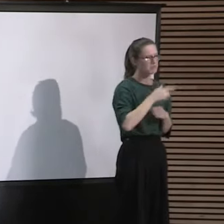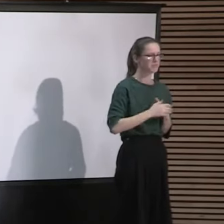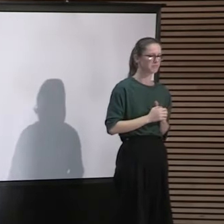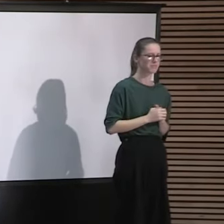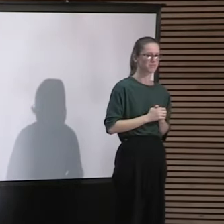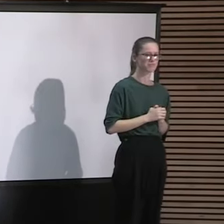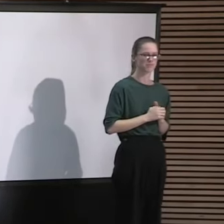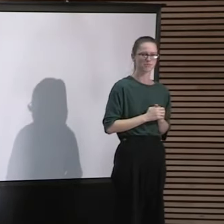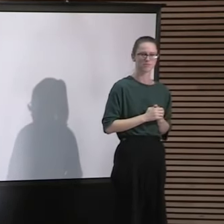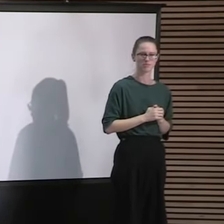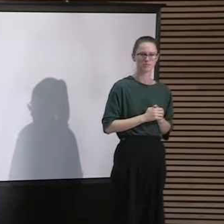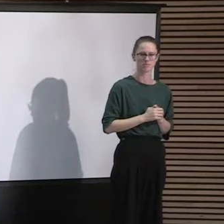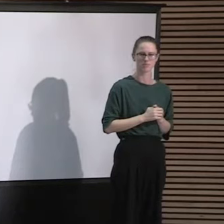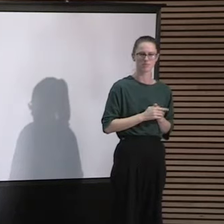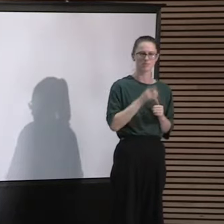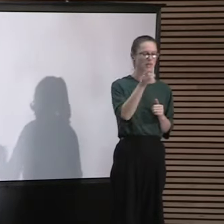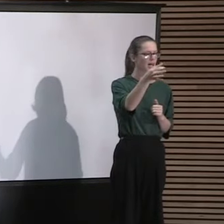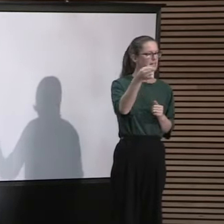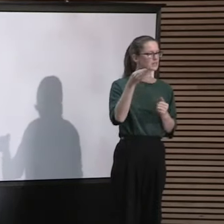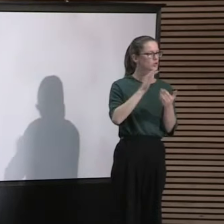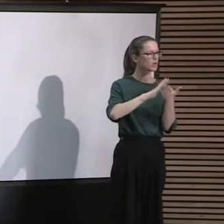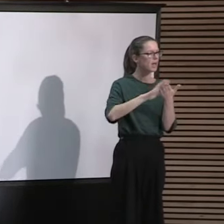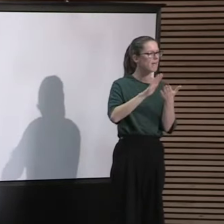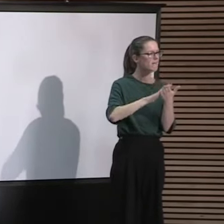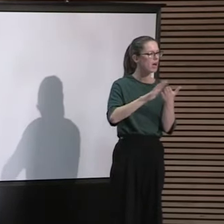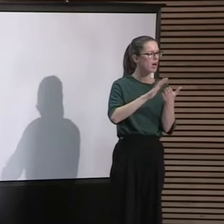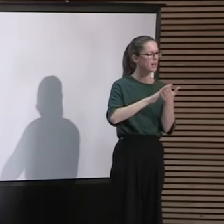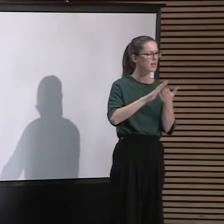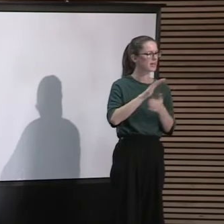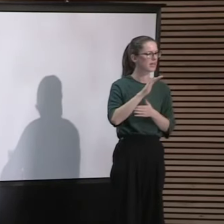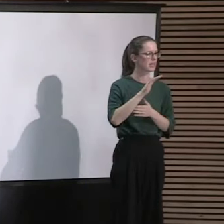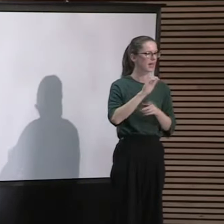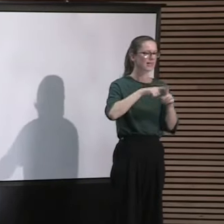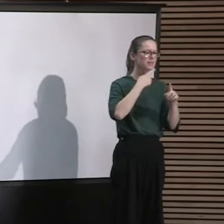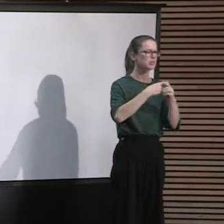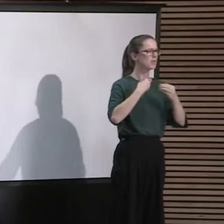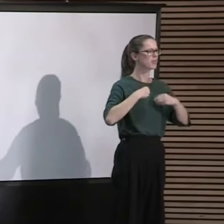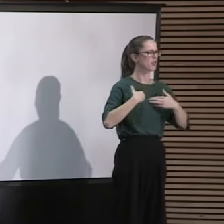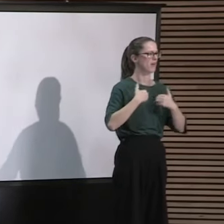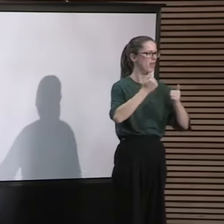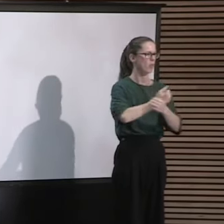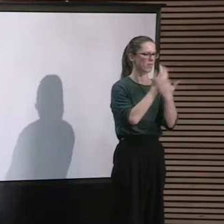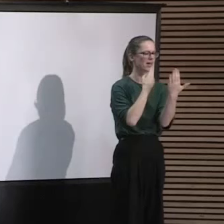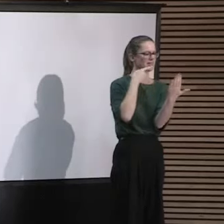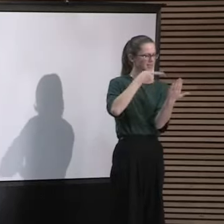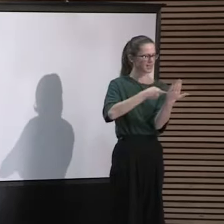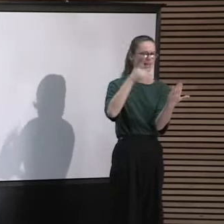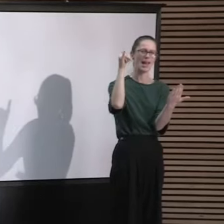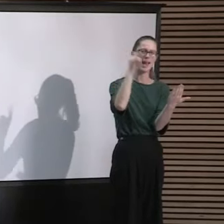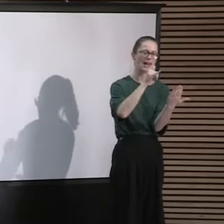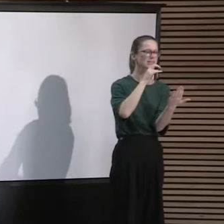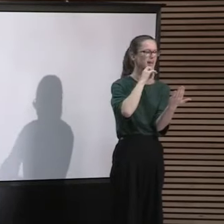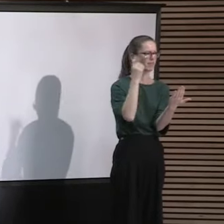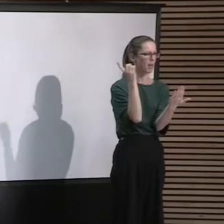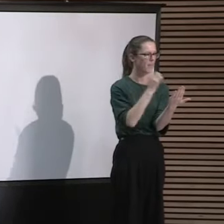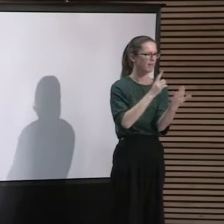Just Right, get we'll some go ahead. clarification, Minister, on the exemptions for aircrew. On the Ministry of Health website, it says on return for aircrew coming back